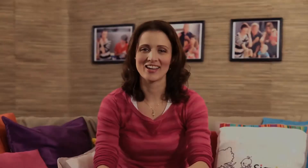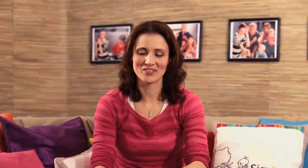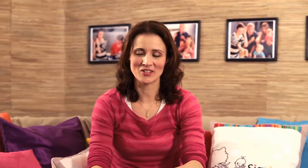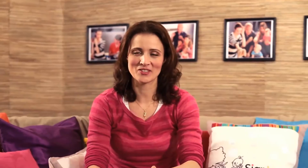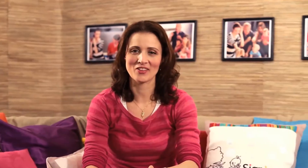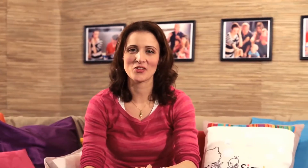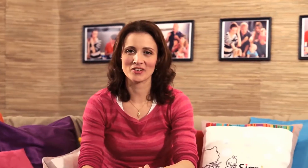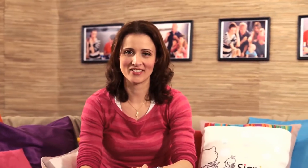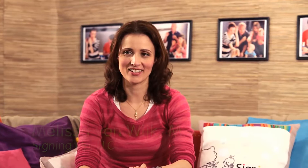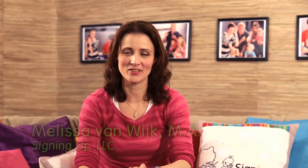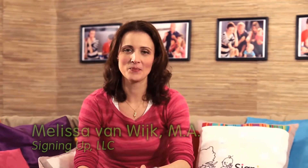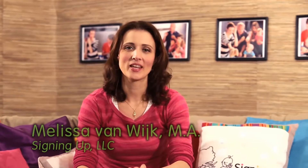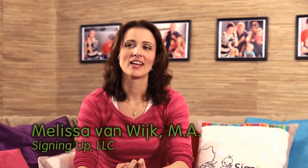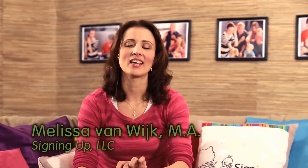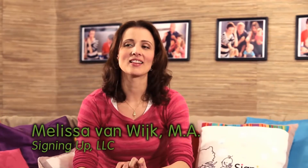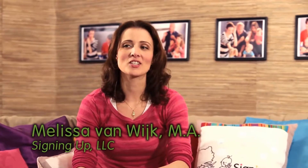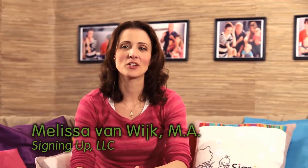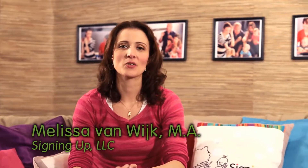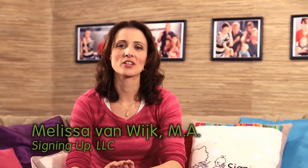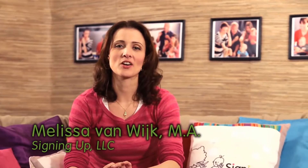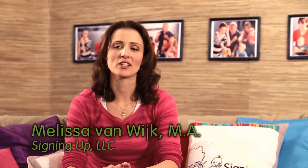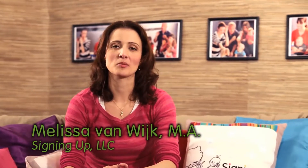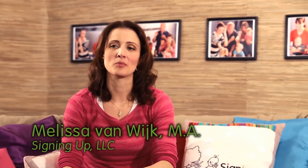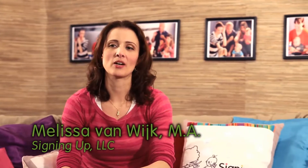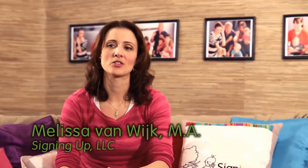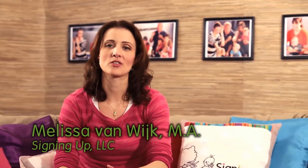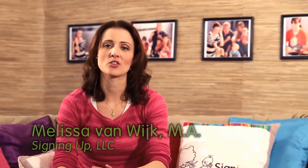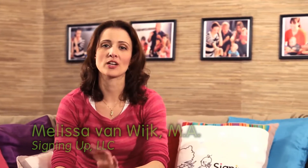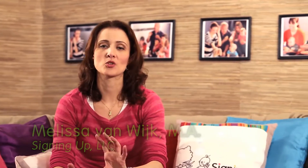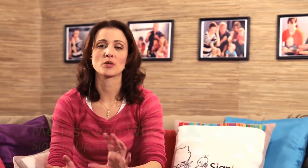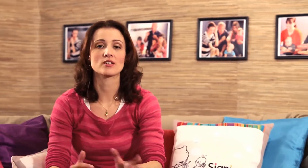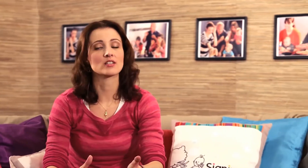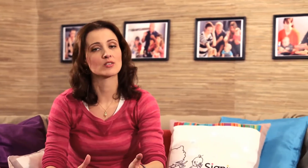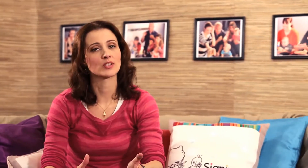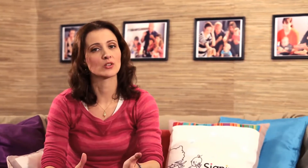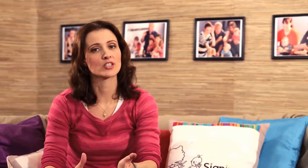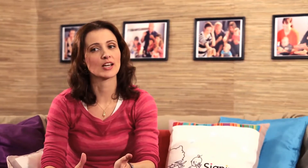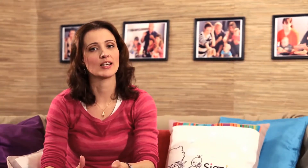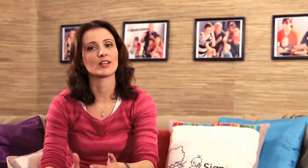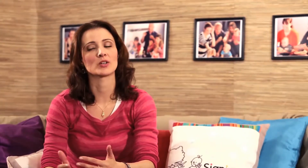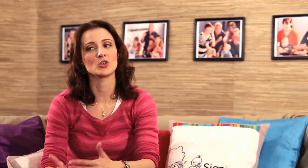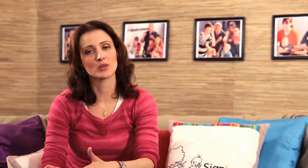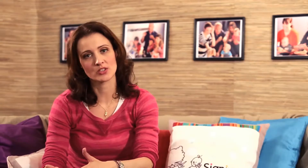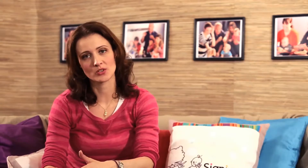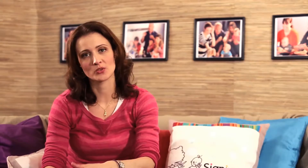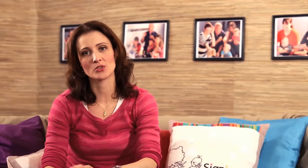Hi, welcome to the third video. In this video, we're going to talk a little bit about the child's process when they learn a sign and then what you want to do